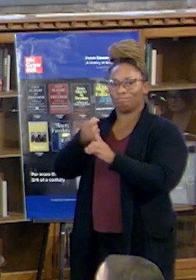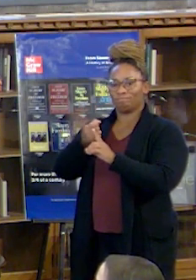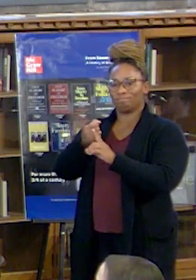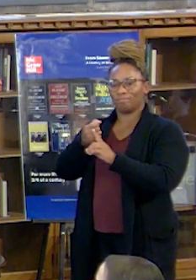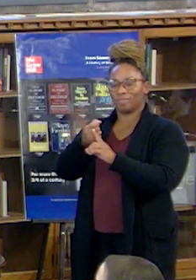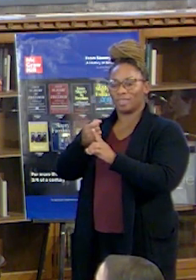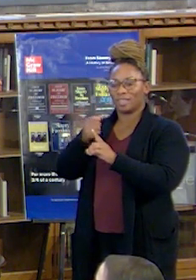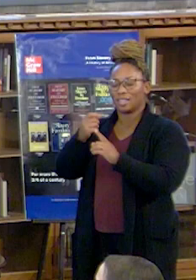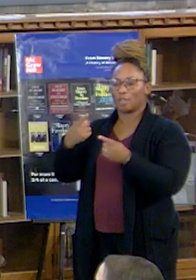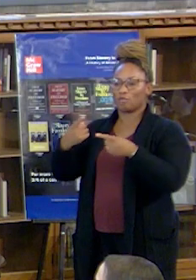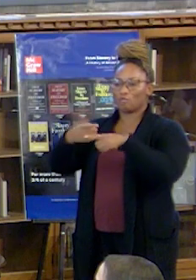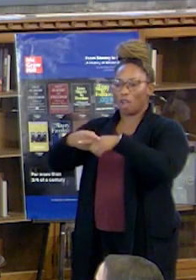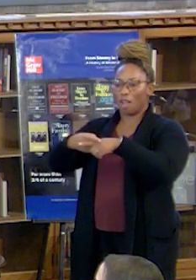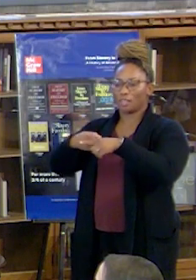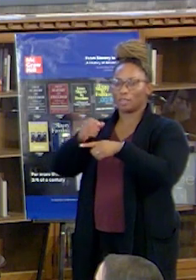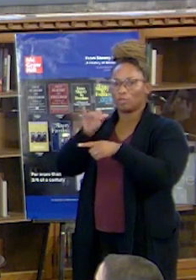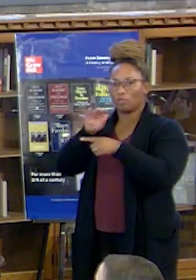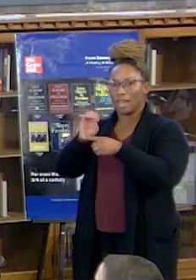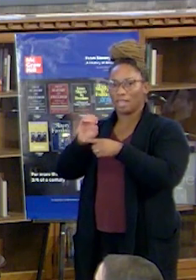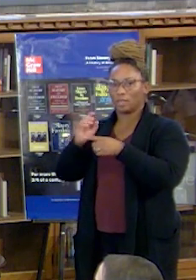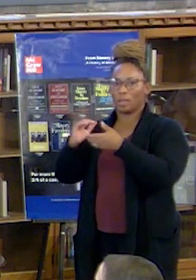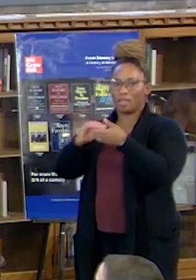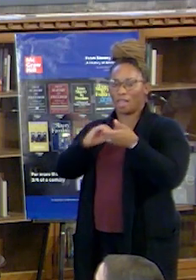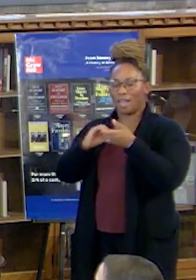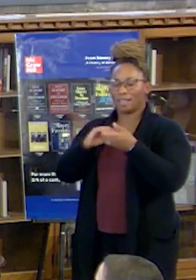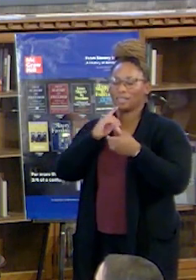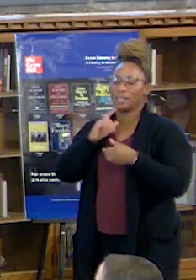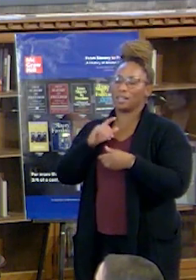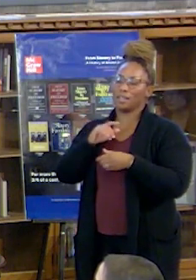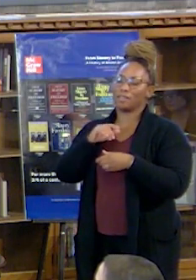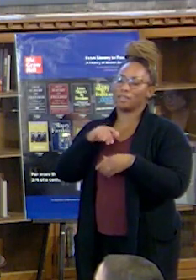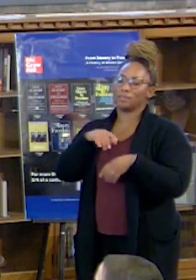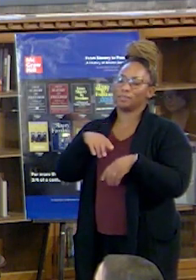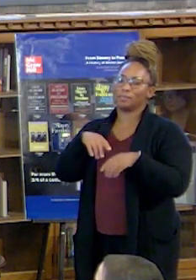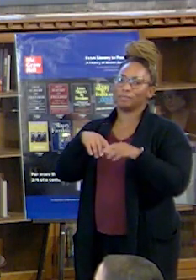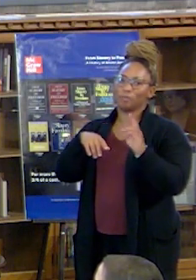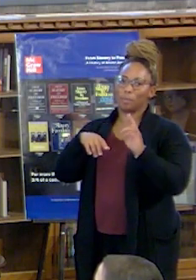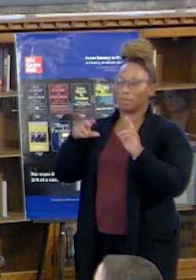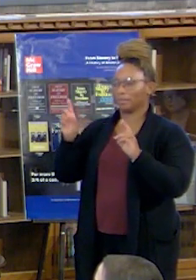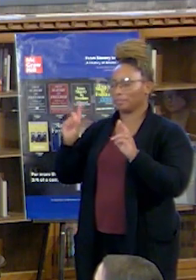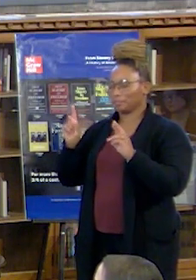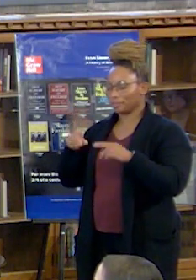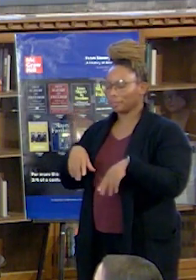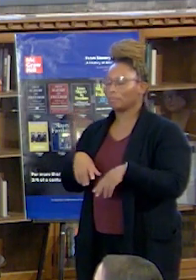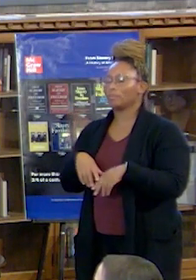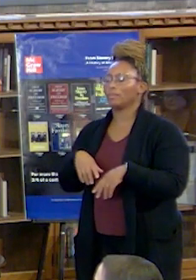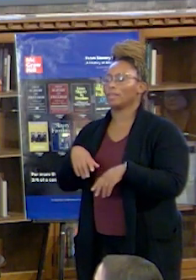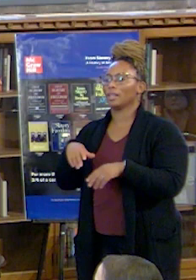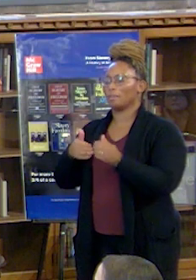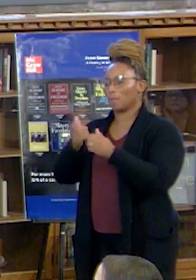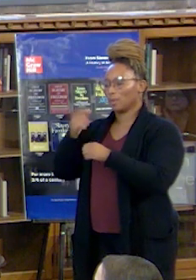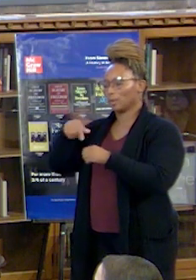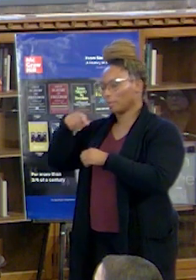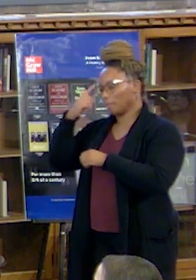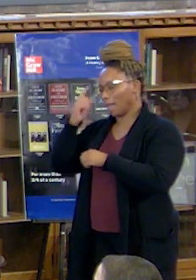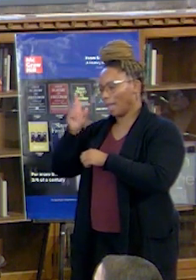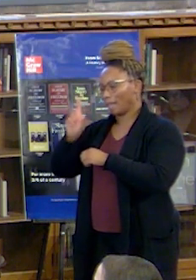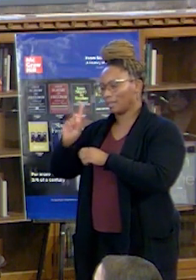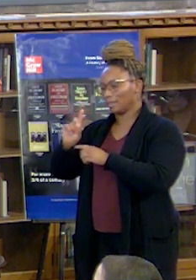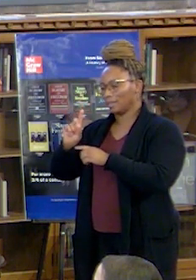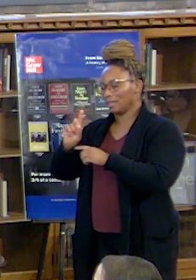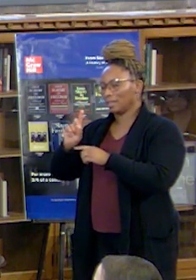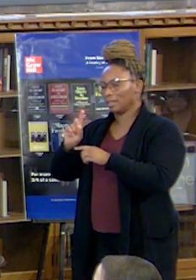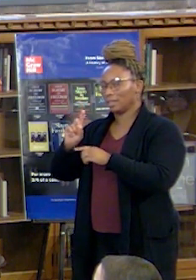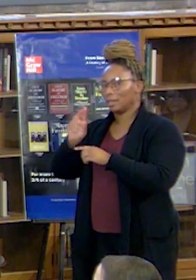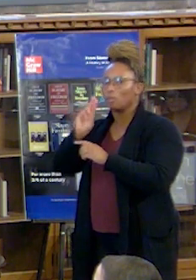the cross-racial alliance of populists and Republicans amongst um whom were black Republicans um who are known as the